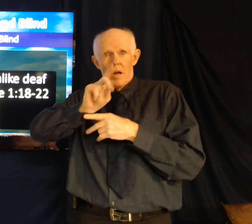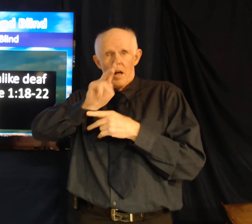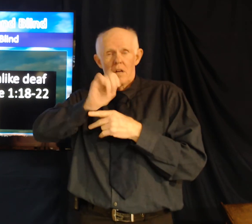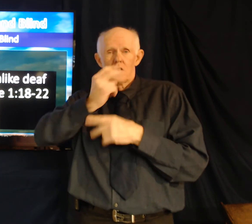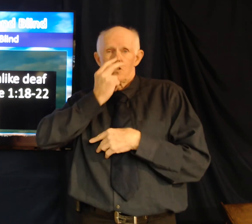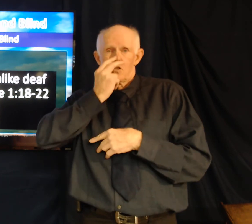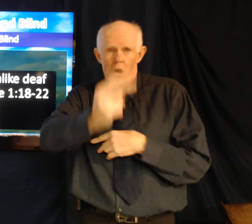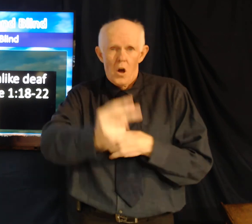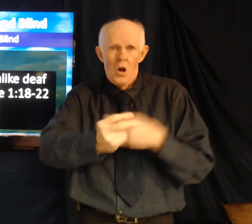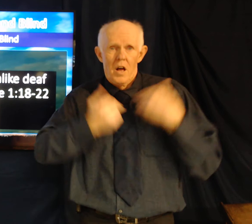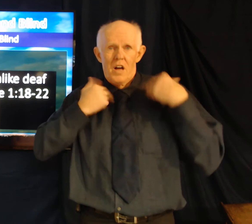door.